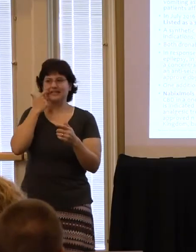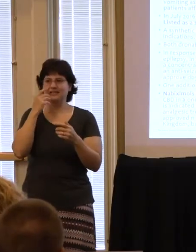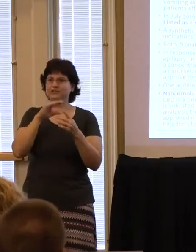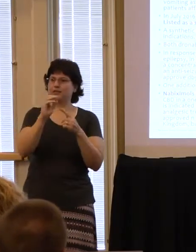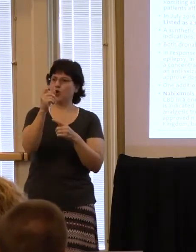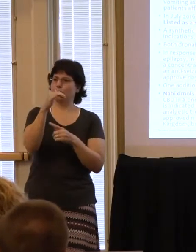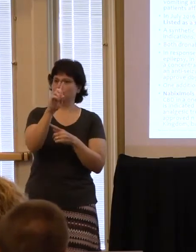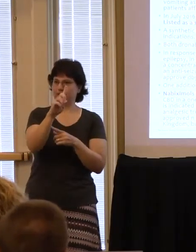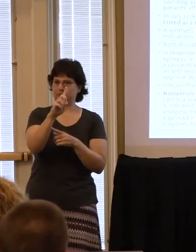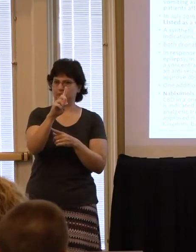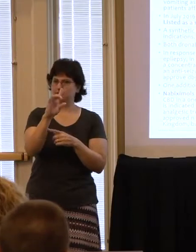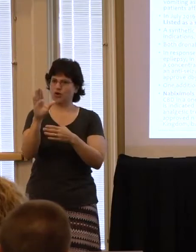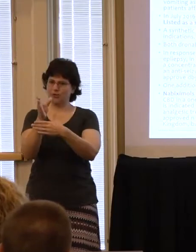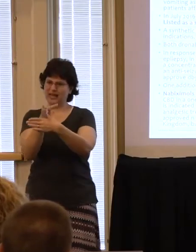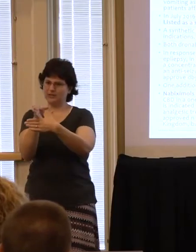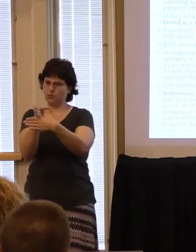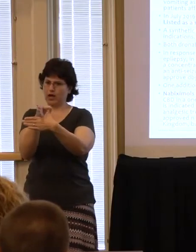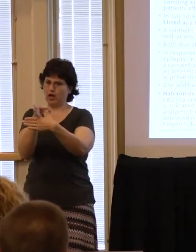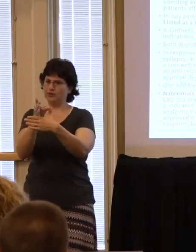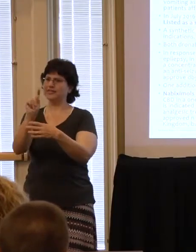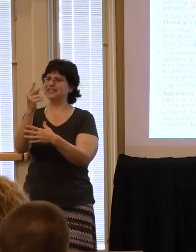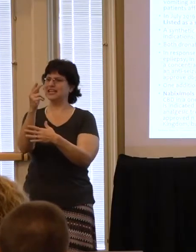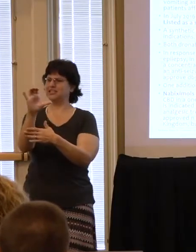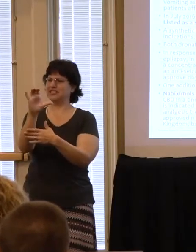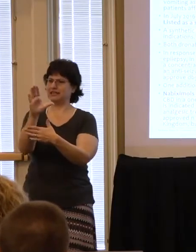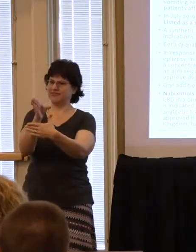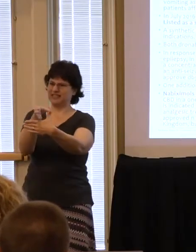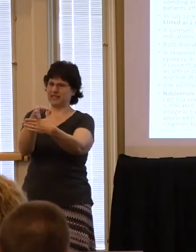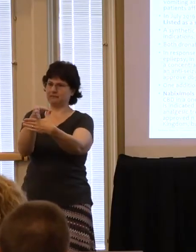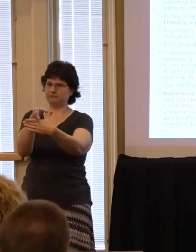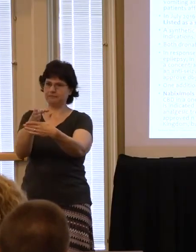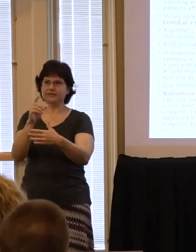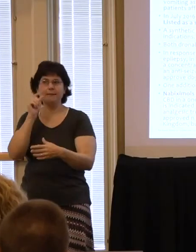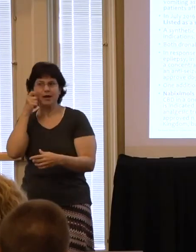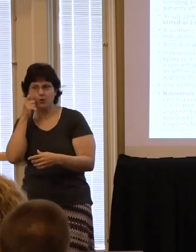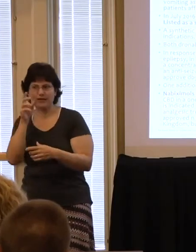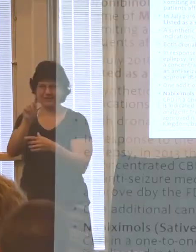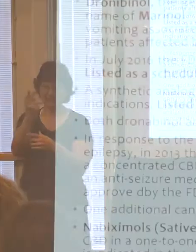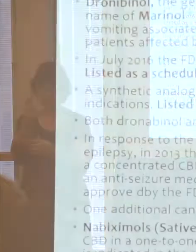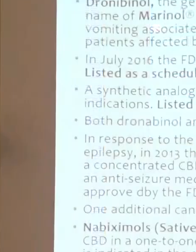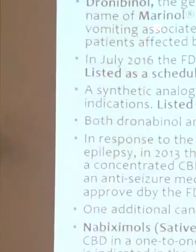an opiate. That's where THC fits in, not marijuana, THC.